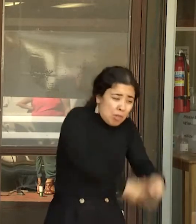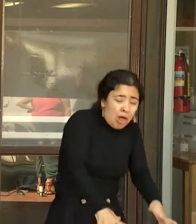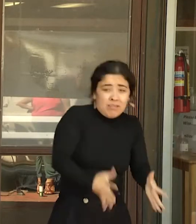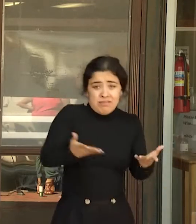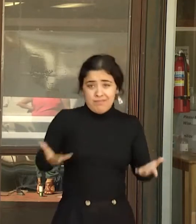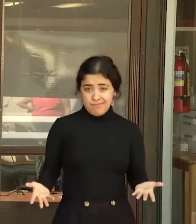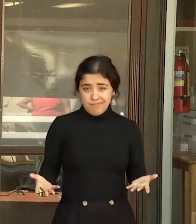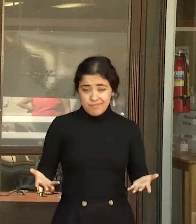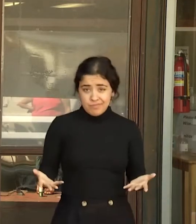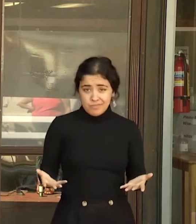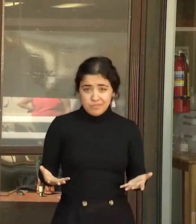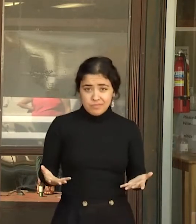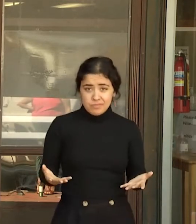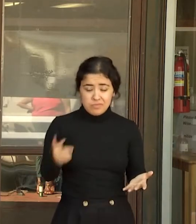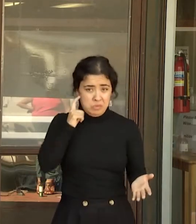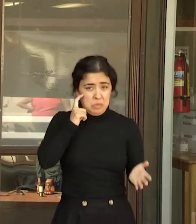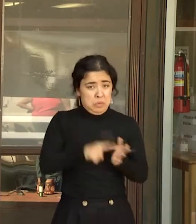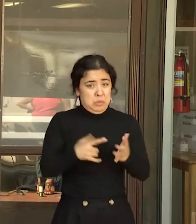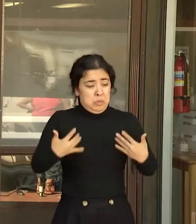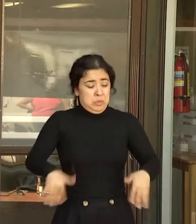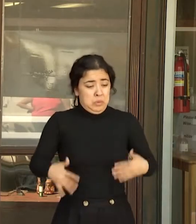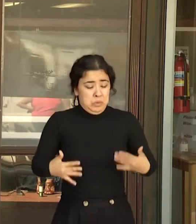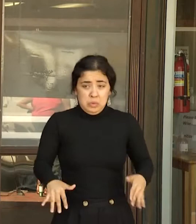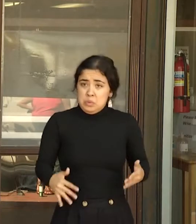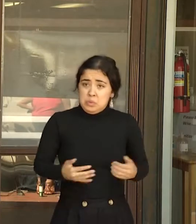What's actually very striking as we